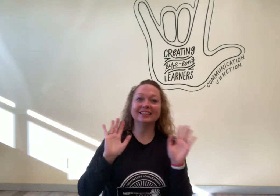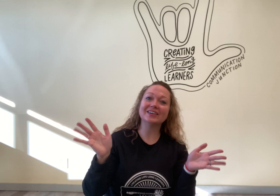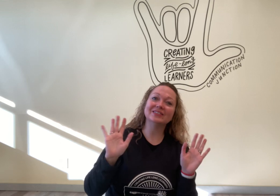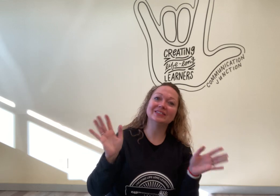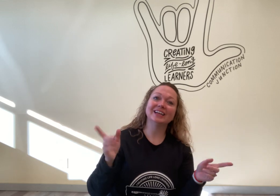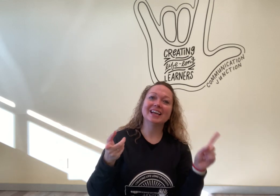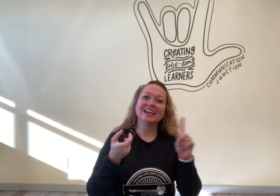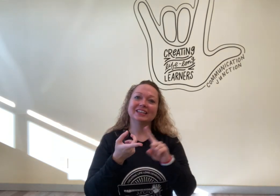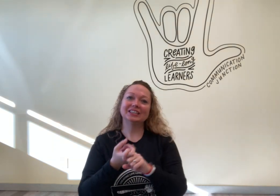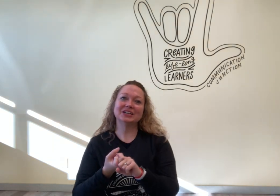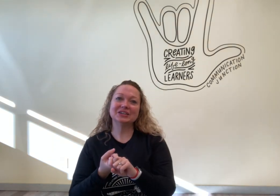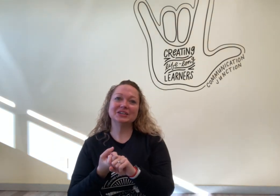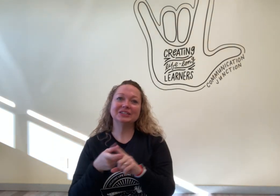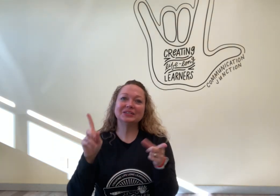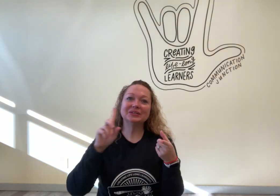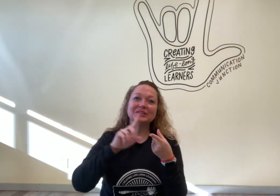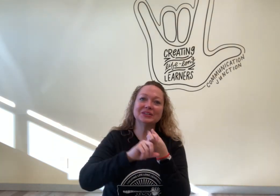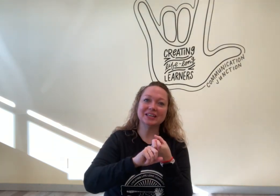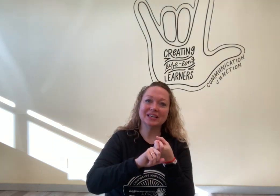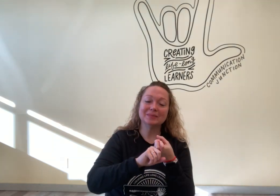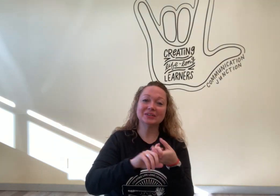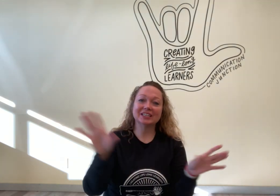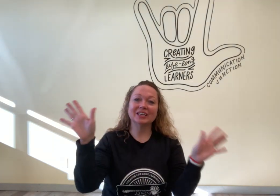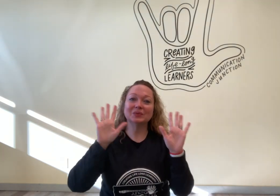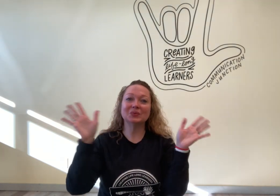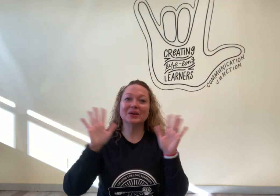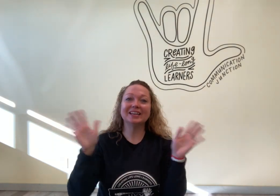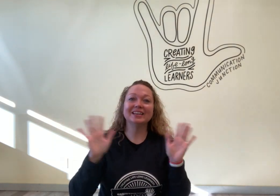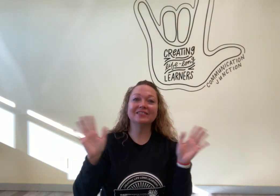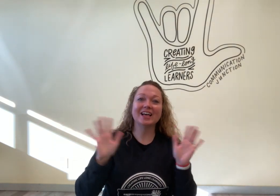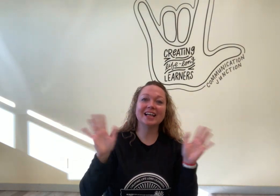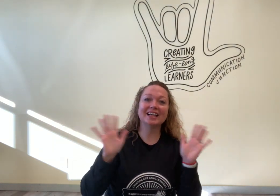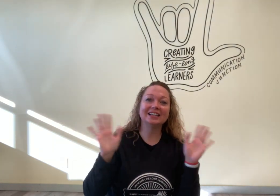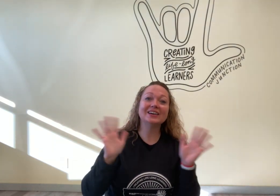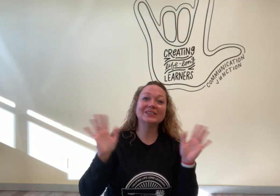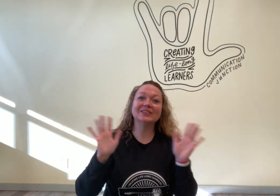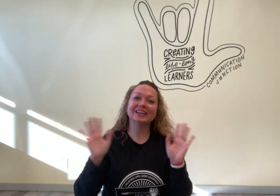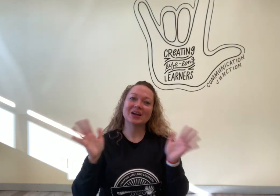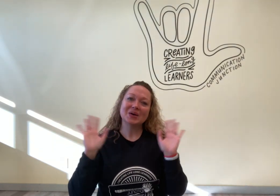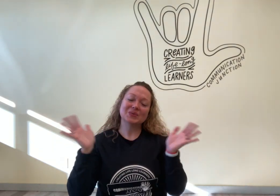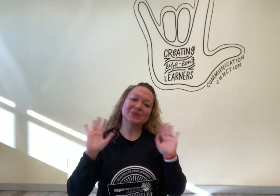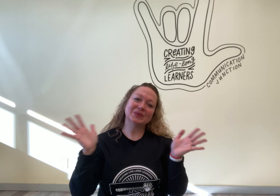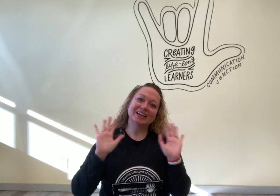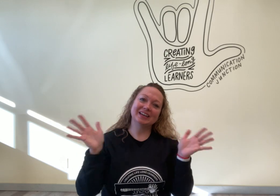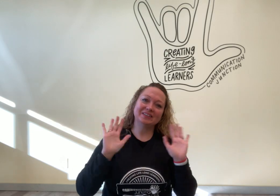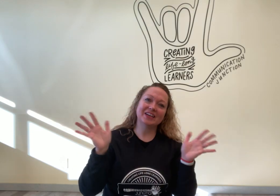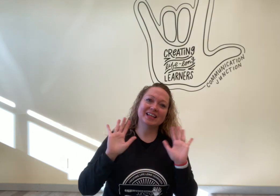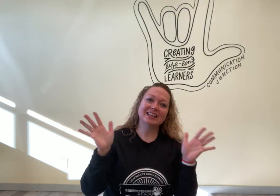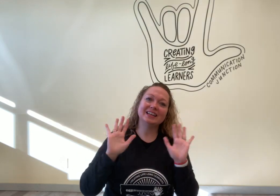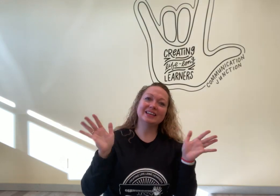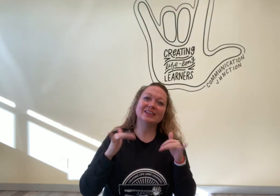hello. Turn to your neighbors and wave hello. Wave